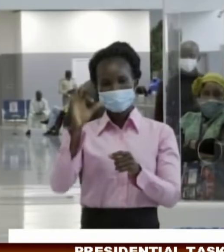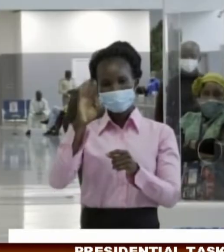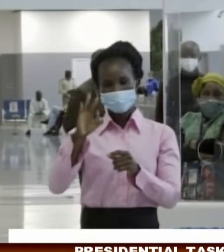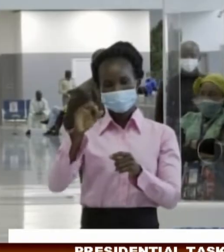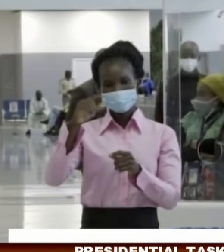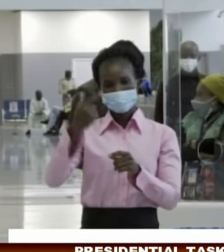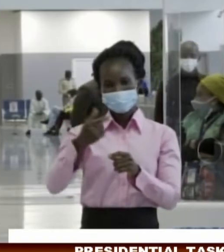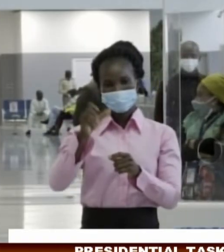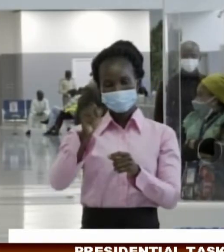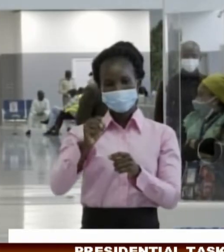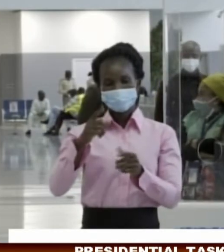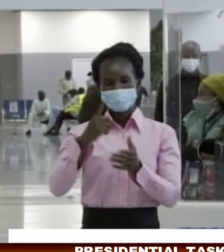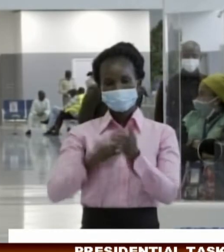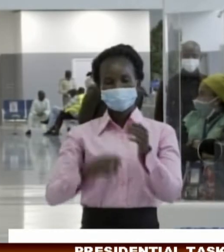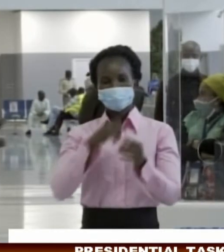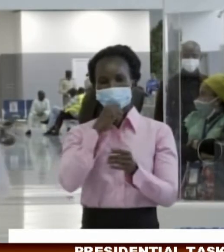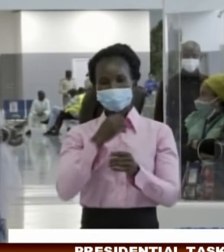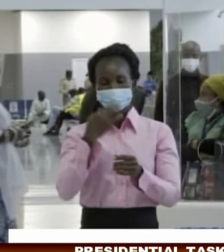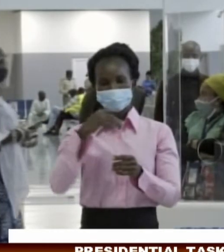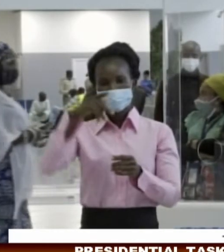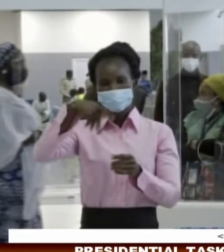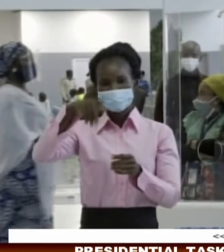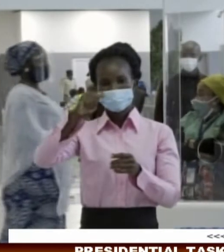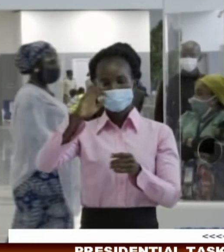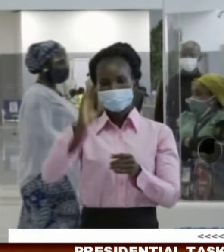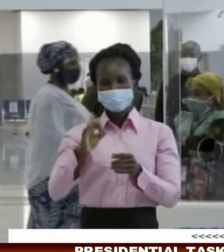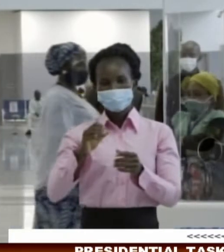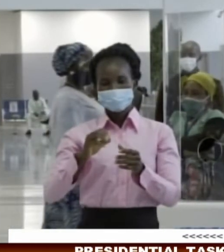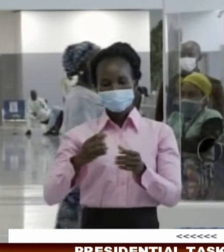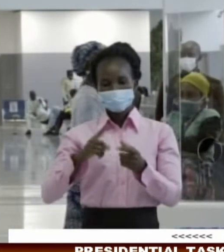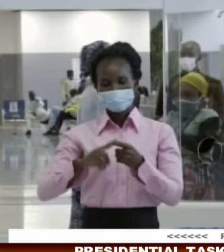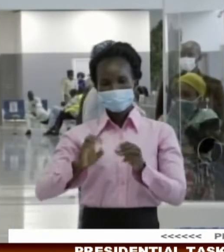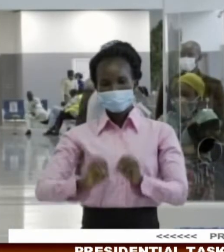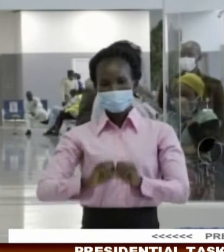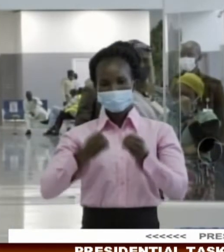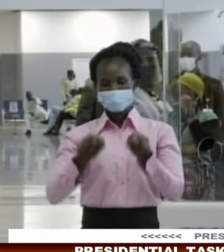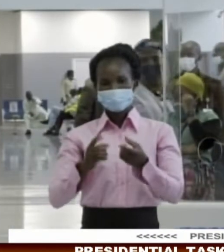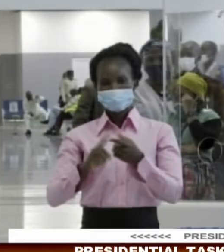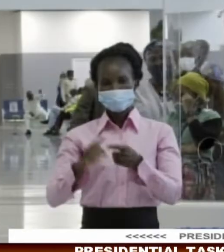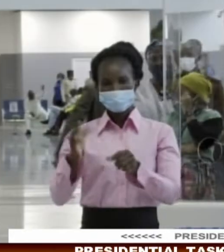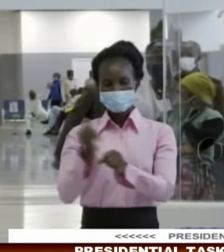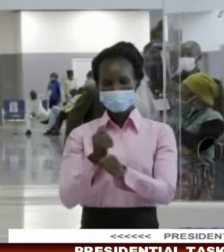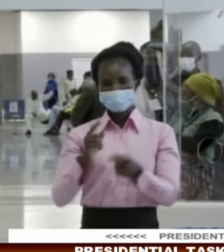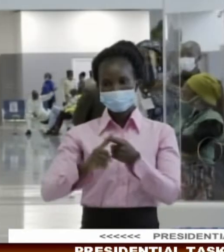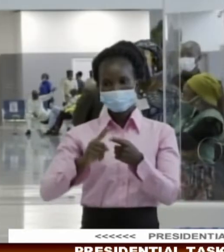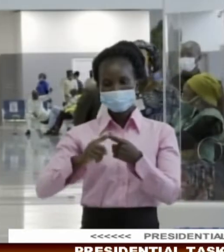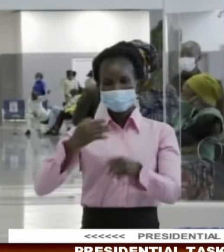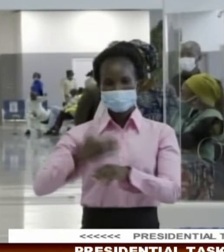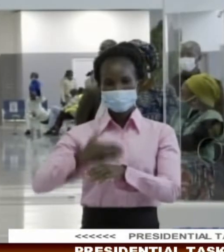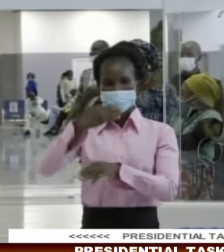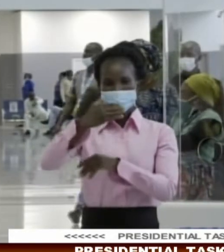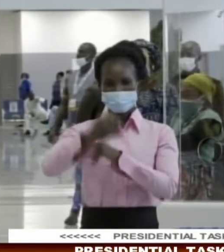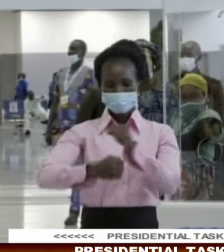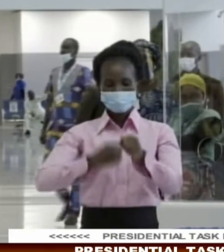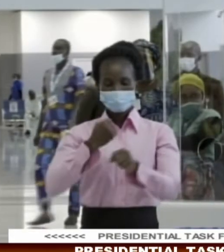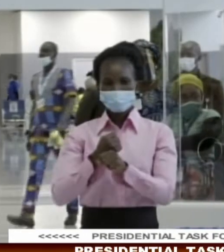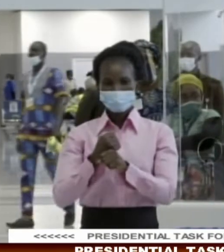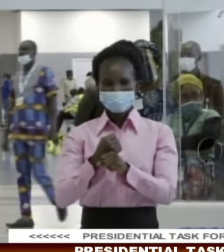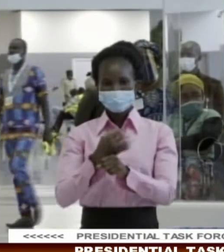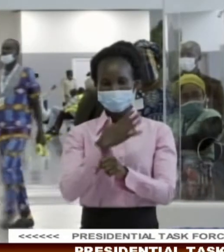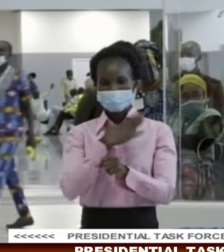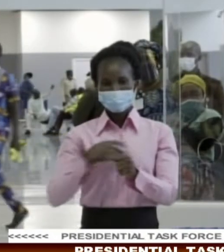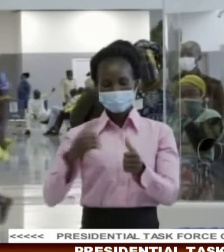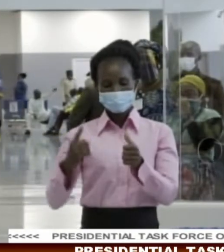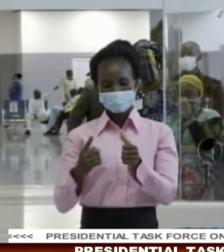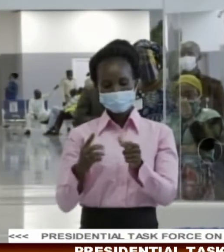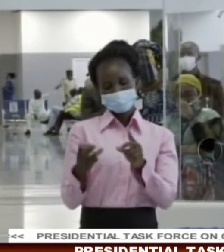aims and priorities for PTF during this extension to avoid getting extended to the next year? And my